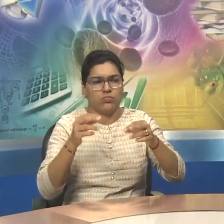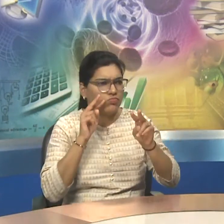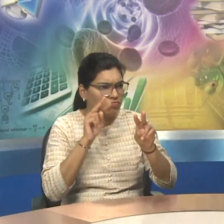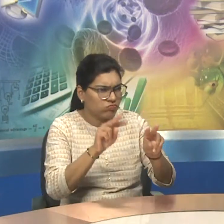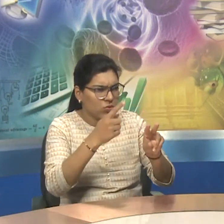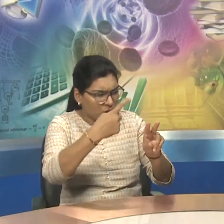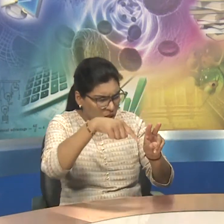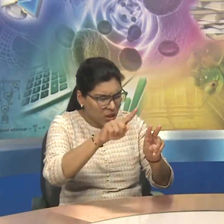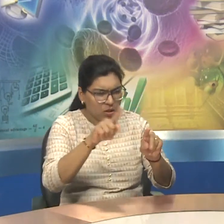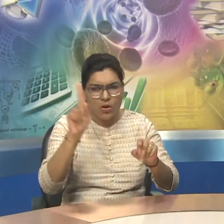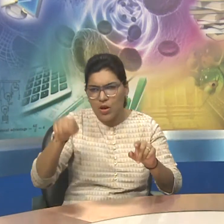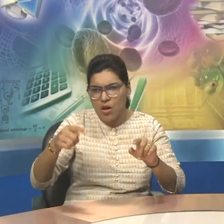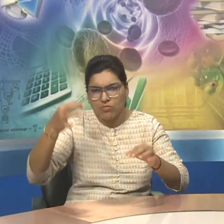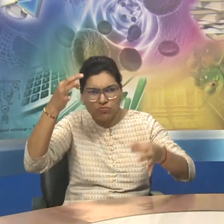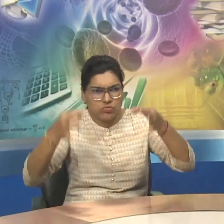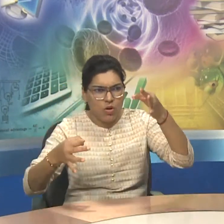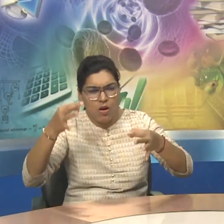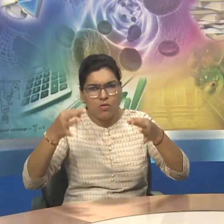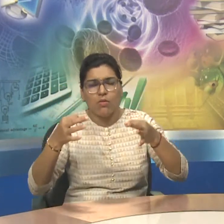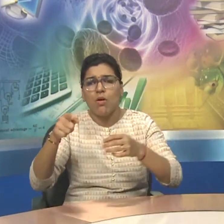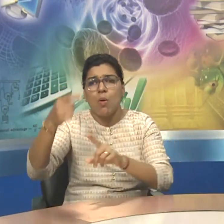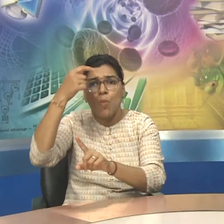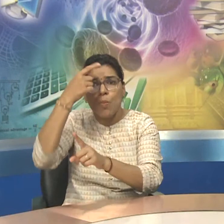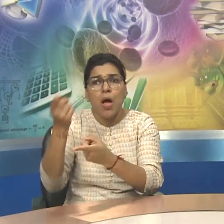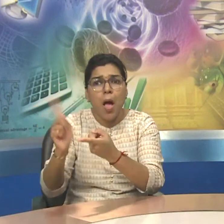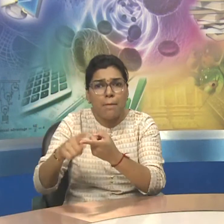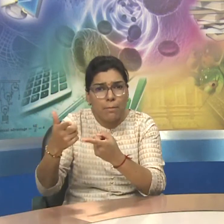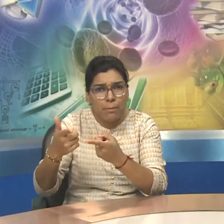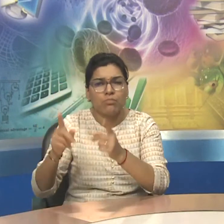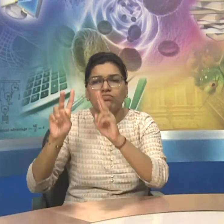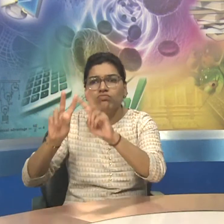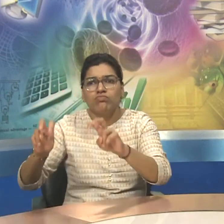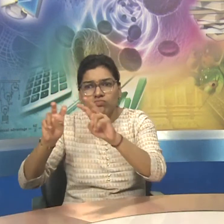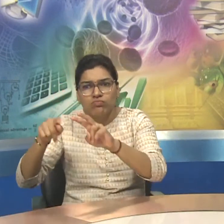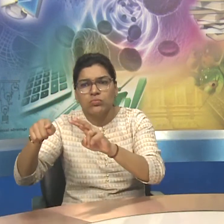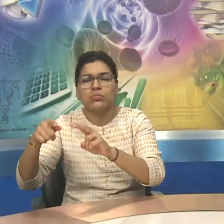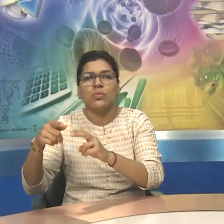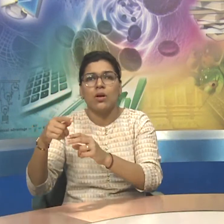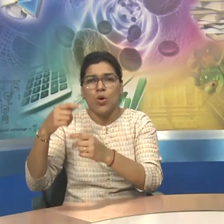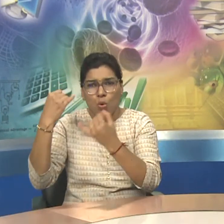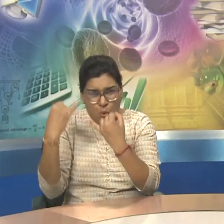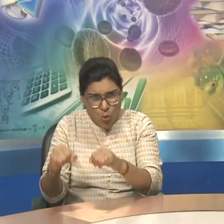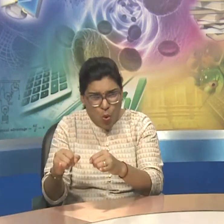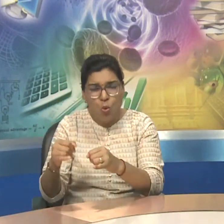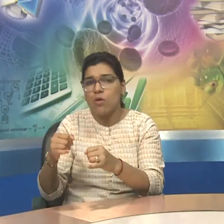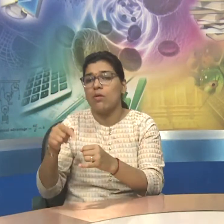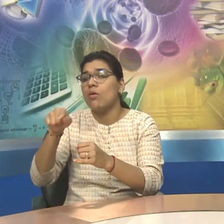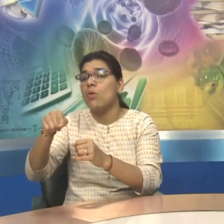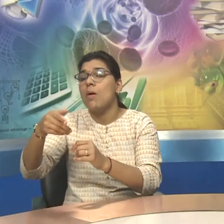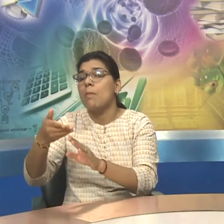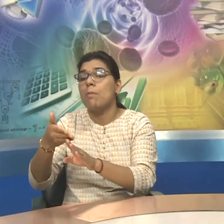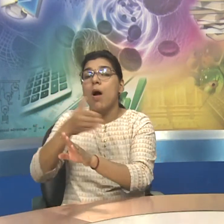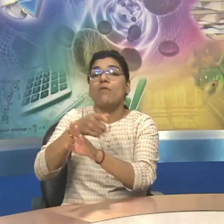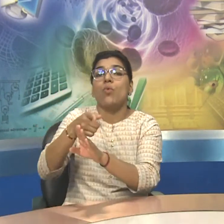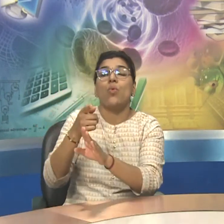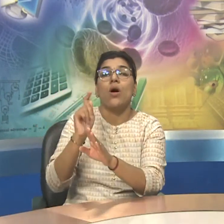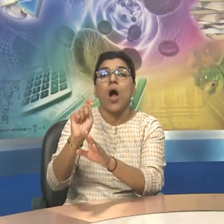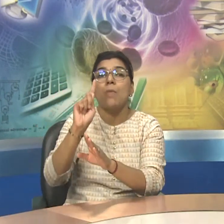In judiciary, there is Supreme Court, District Court, State Court, etc. And